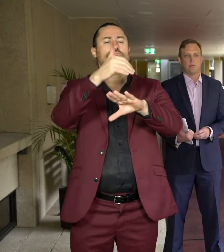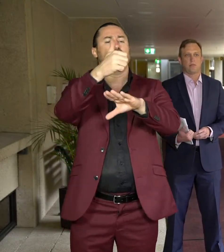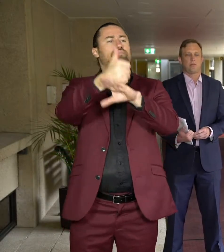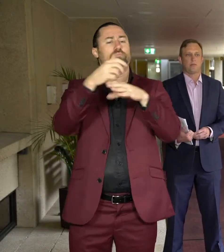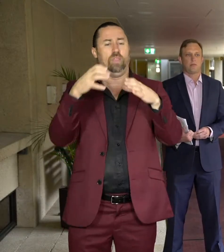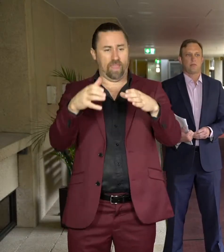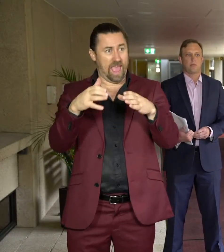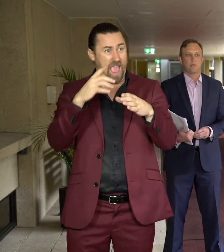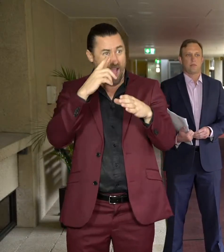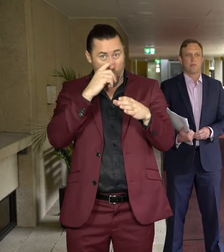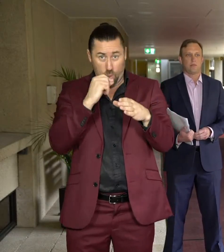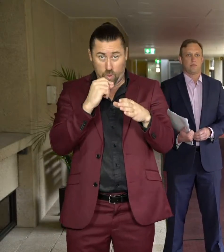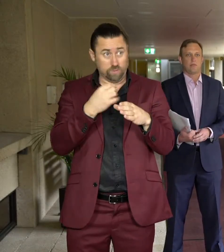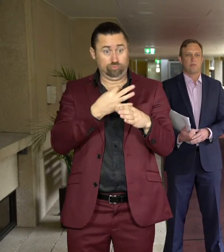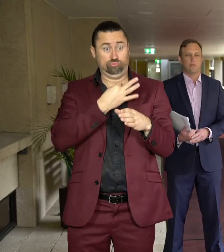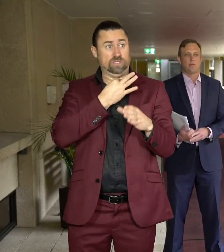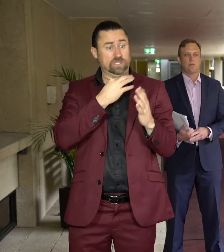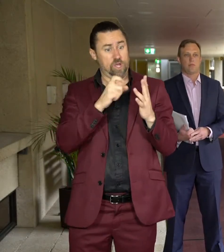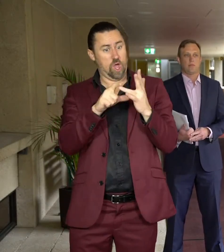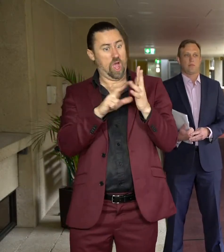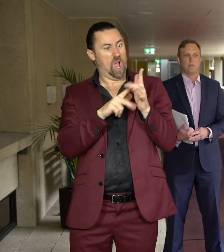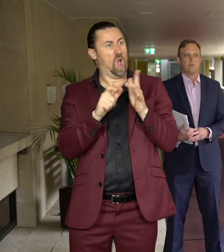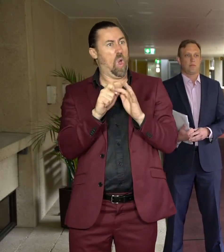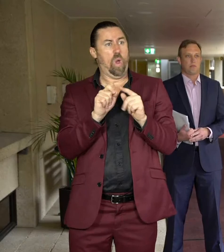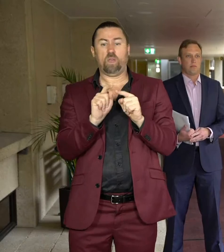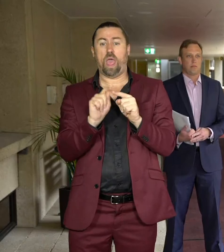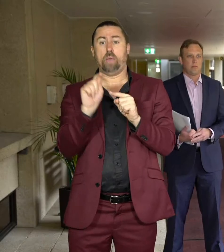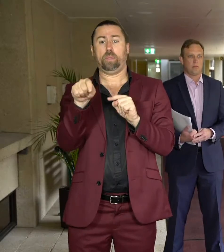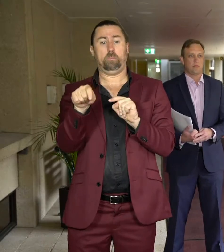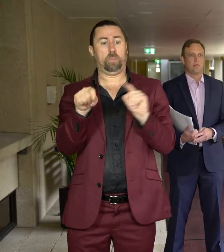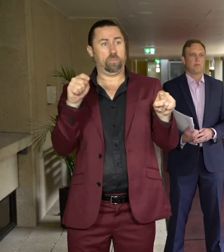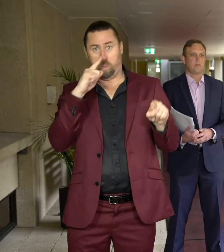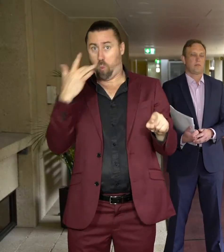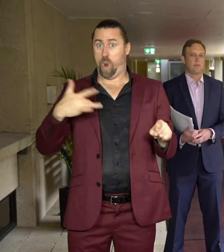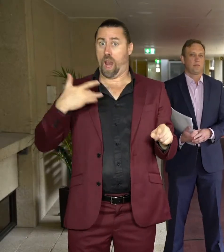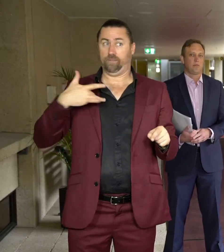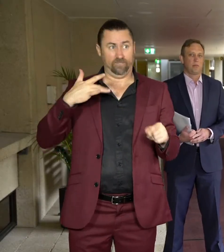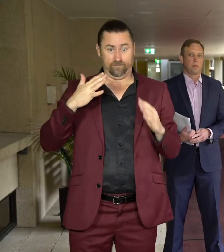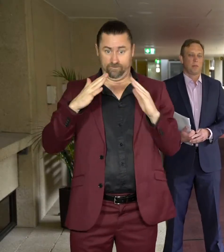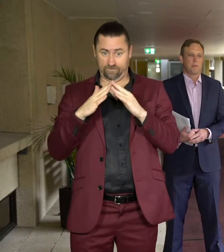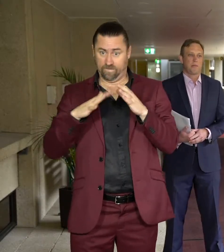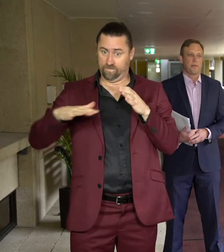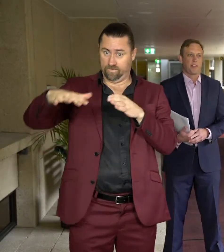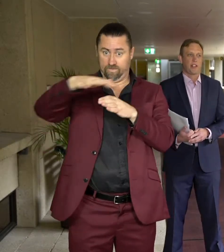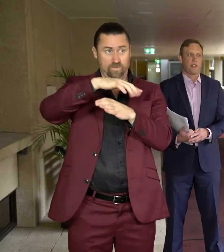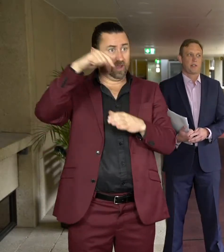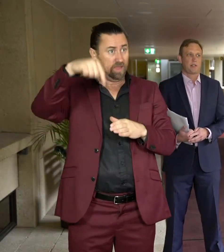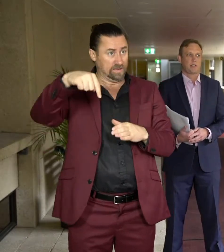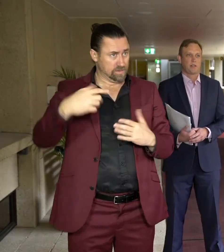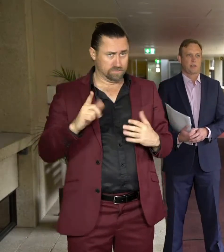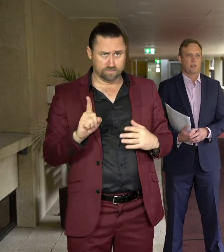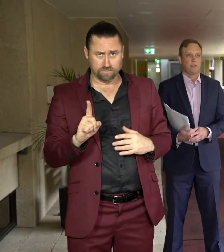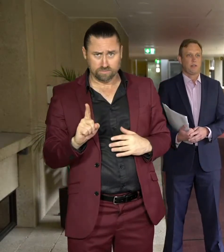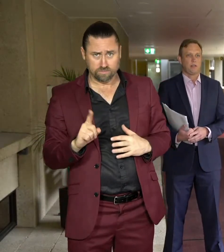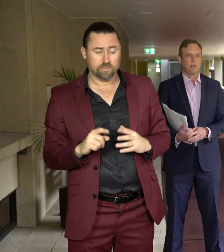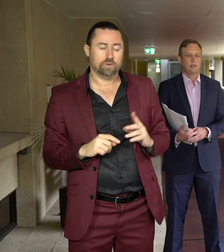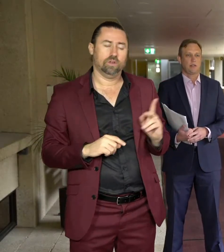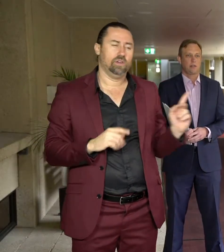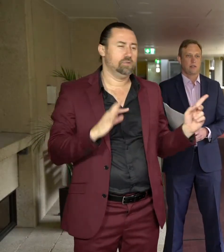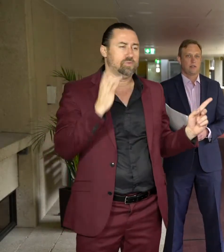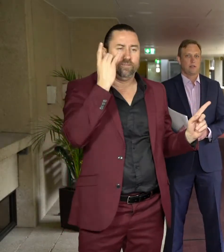Well, that's what we have to explore. That's what we have to put in place to make sure. Remember, we've had really